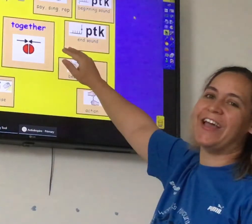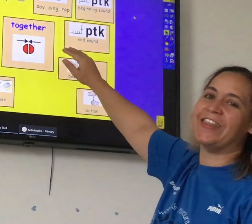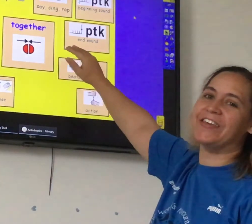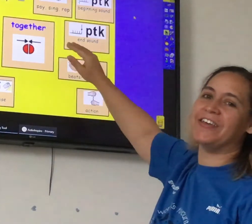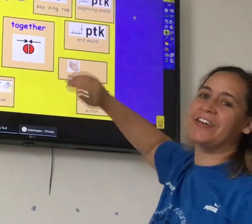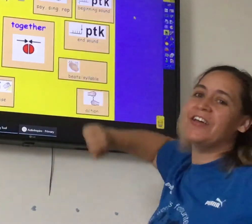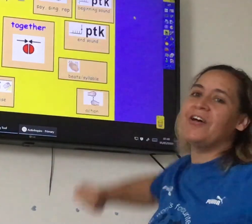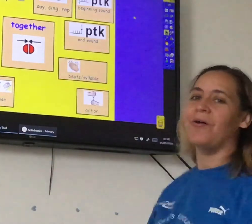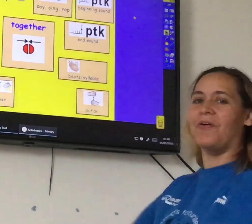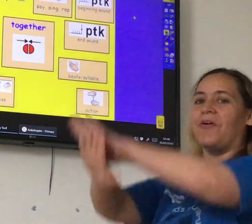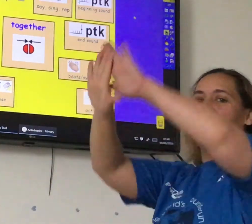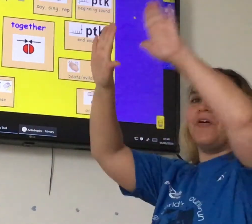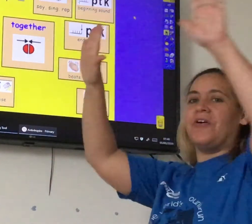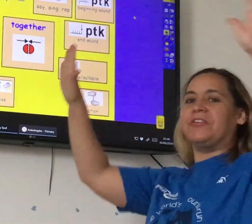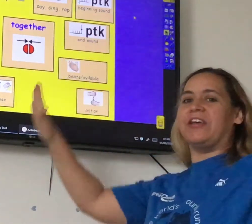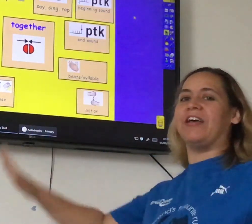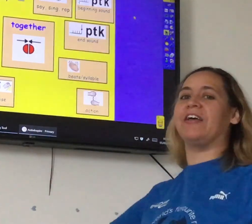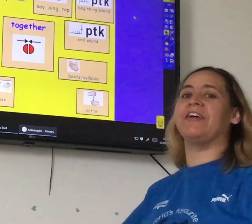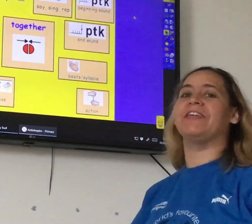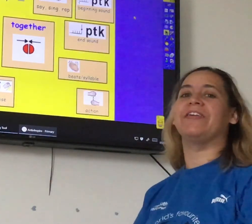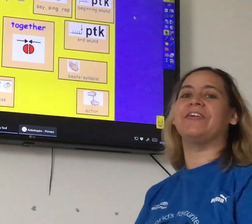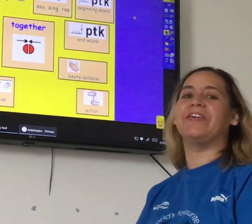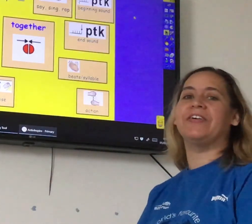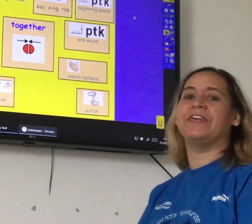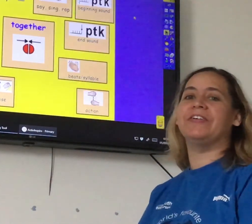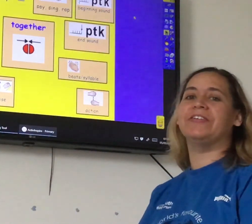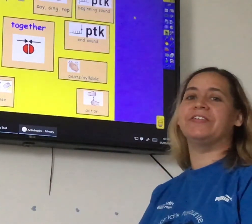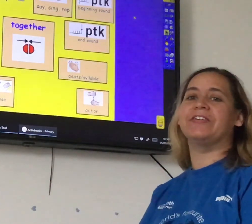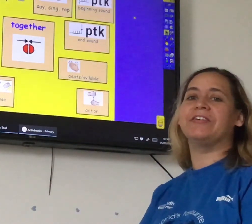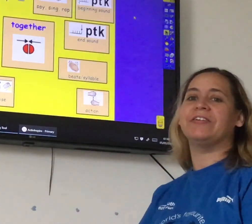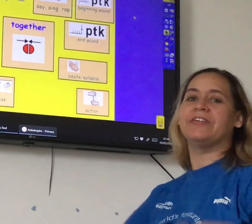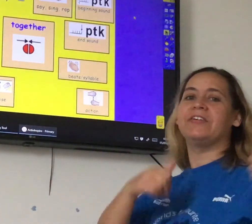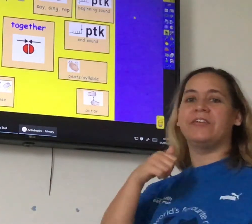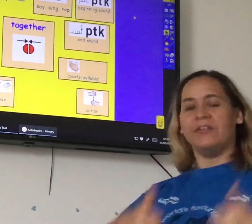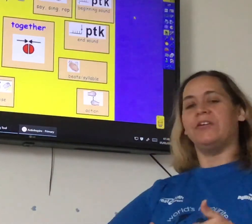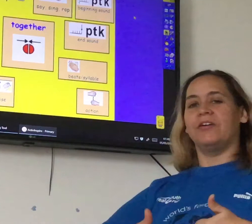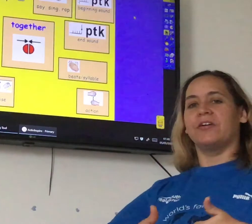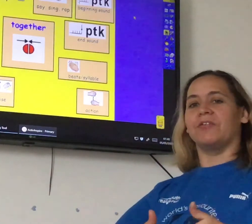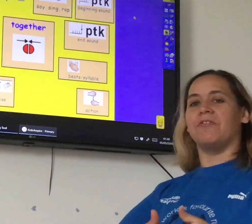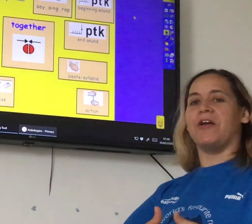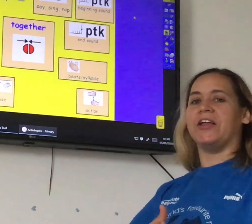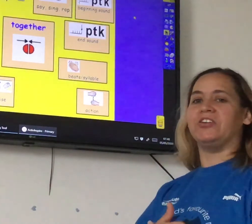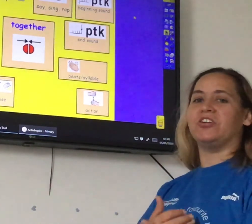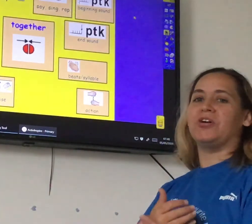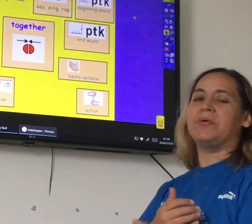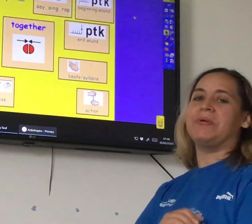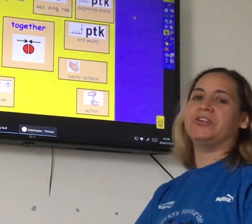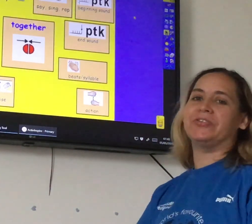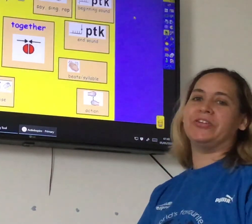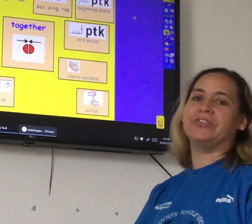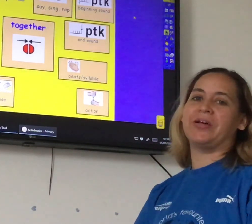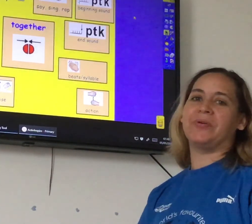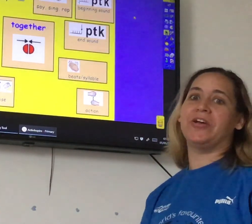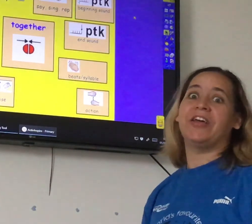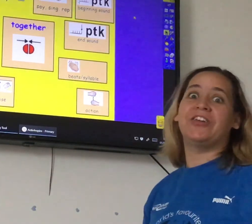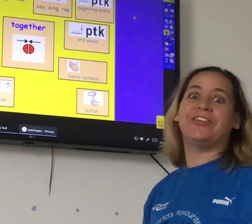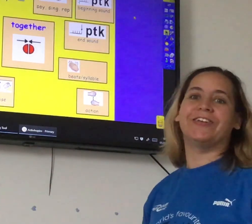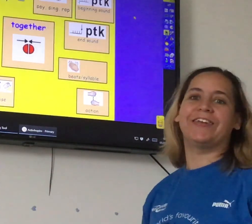together all day long. Great job. Make sure to use that word